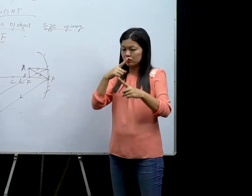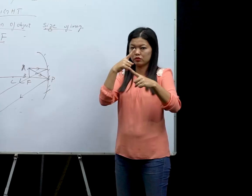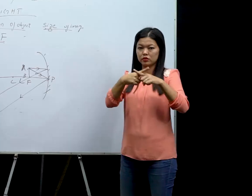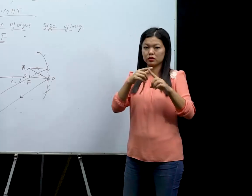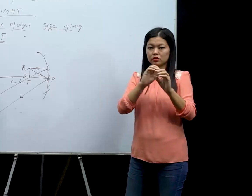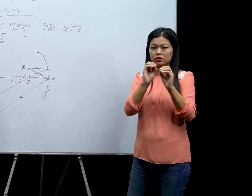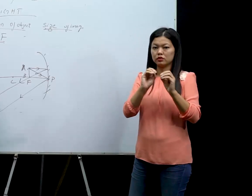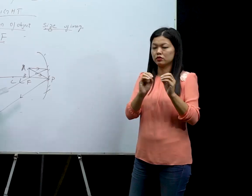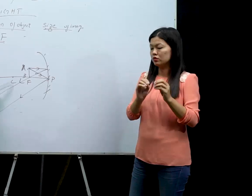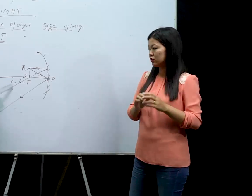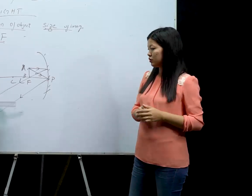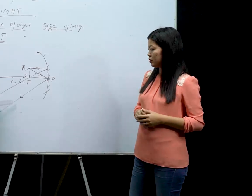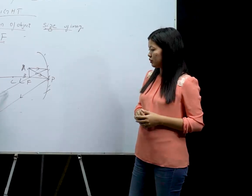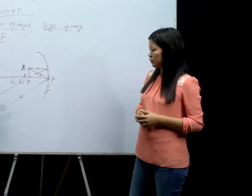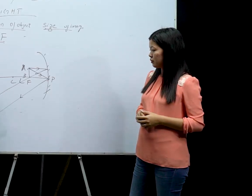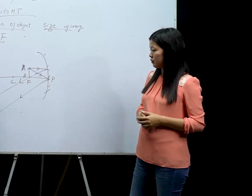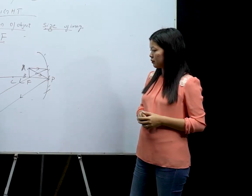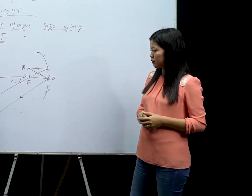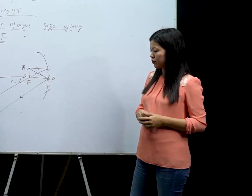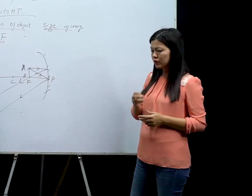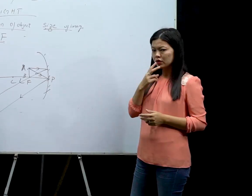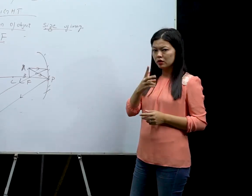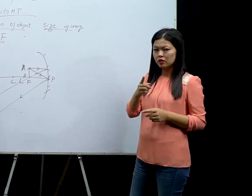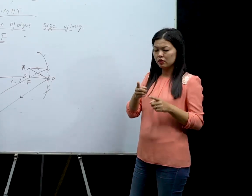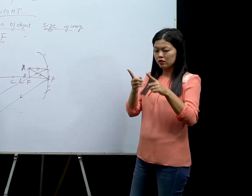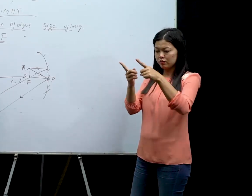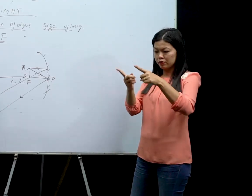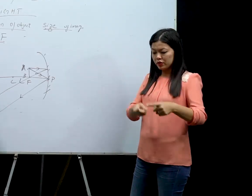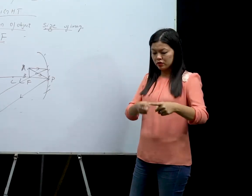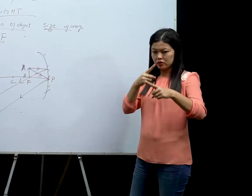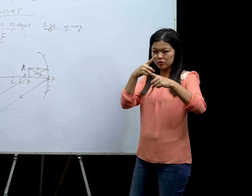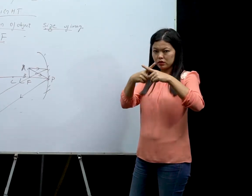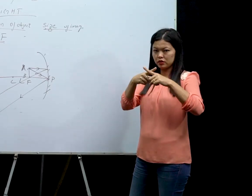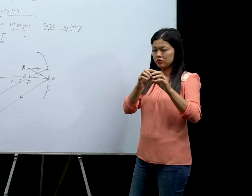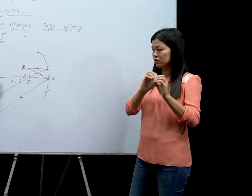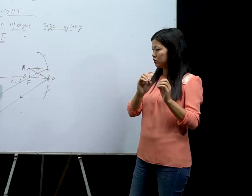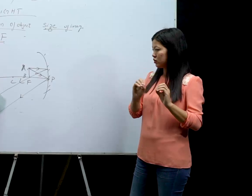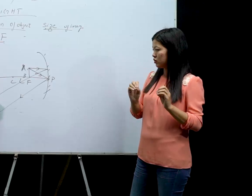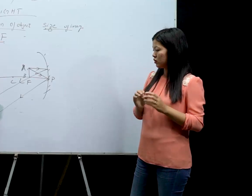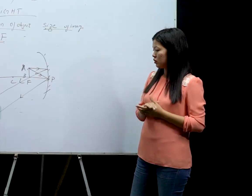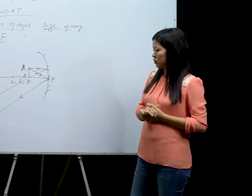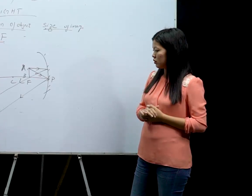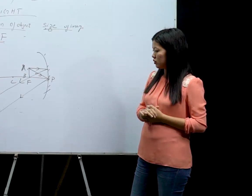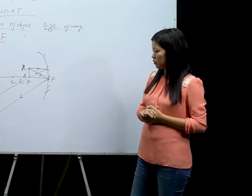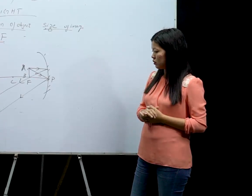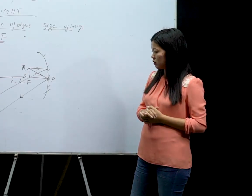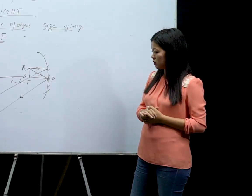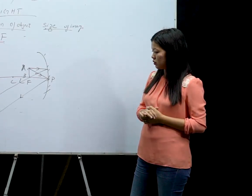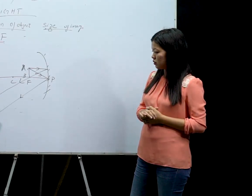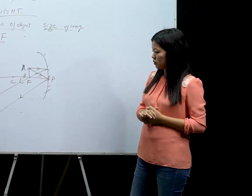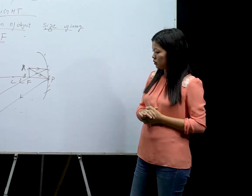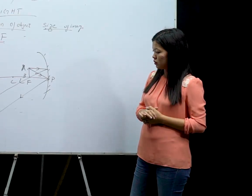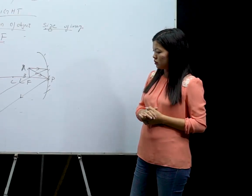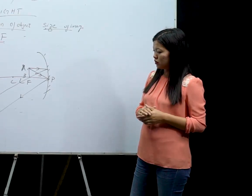So students, do you see these two parallel lines? That means at some point of time, okay, at some point